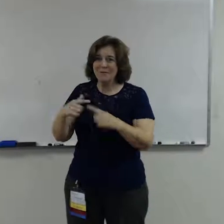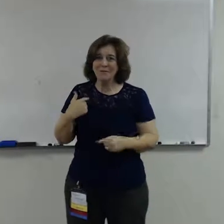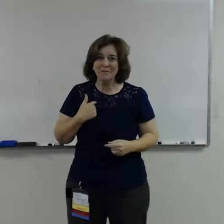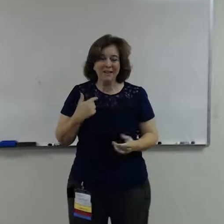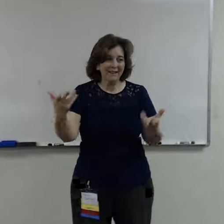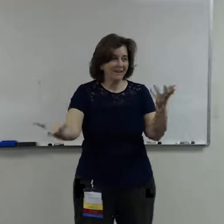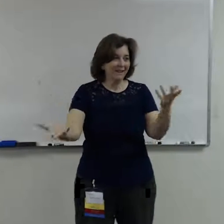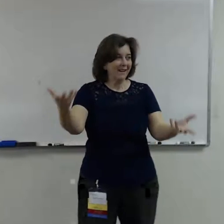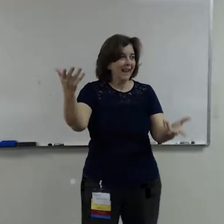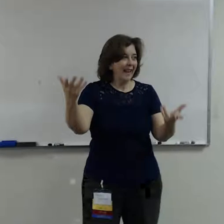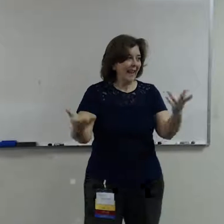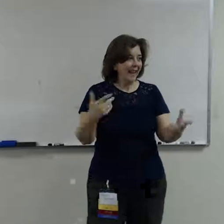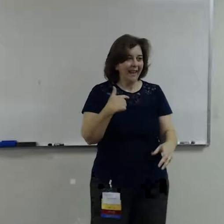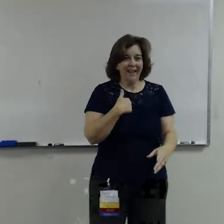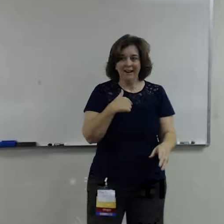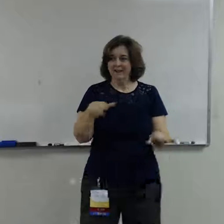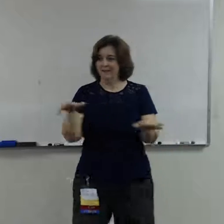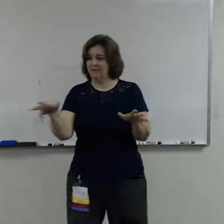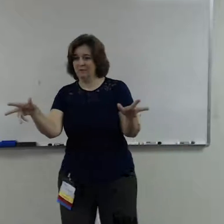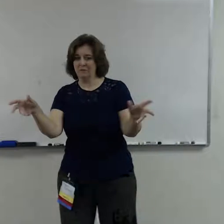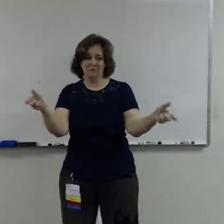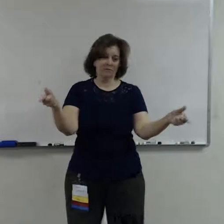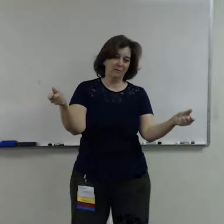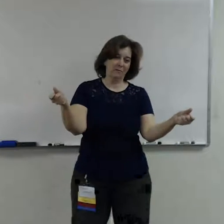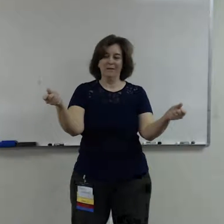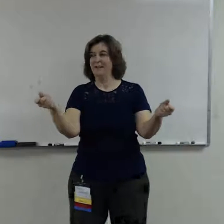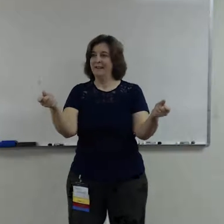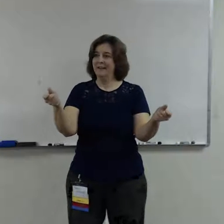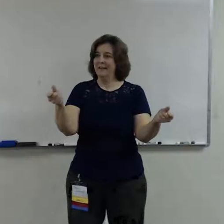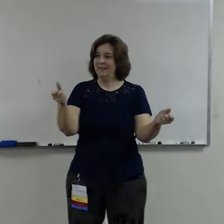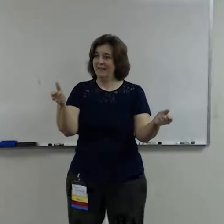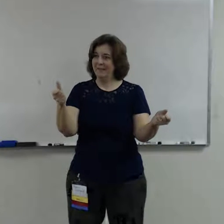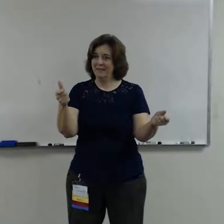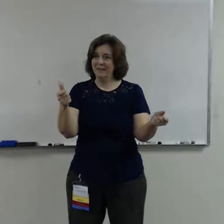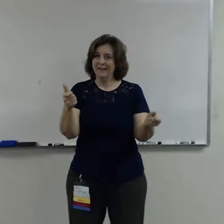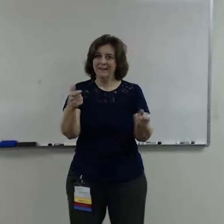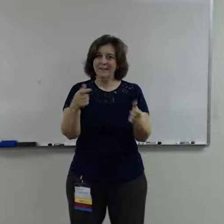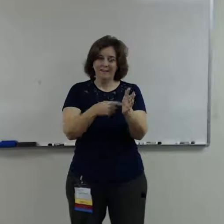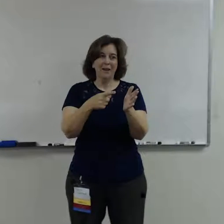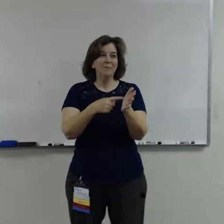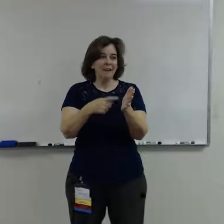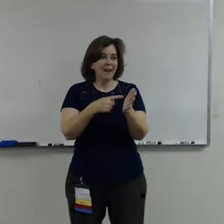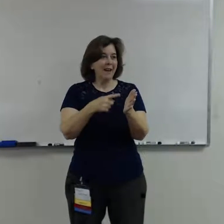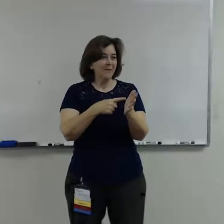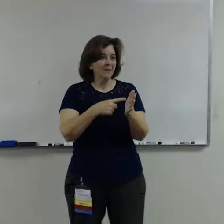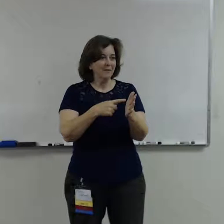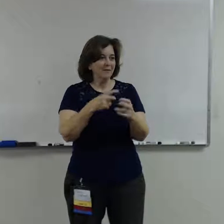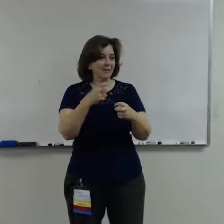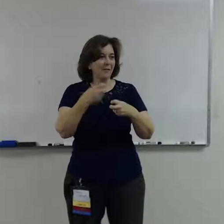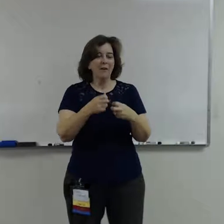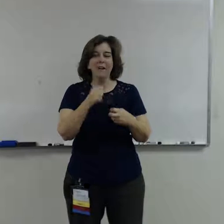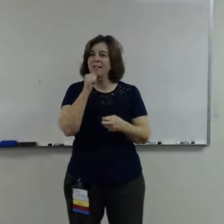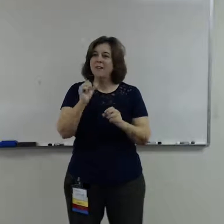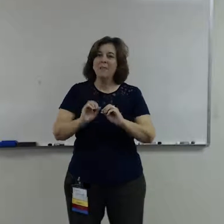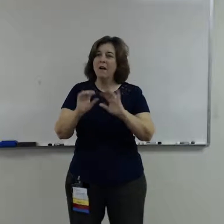to me. And... well, you know, sometimes it's a little hard. If it's not the